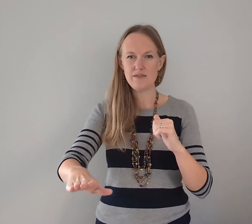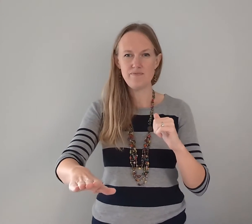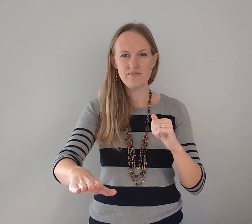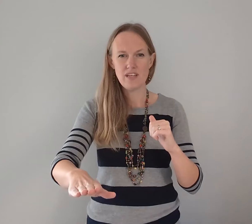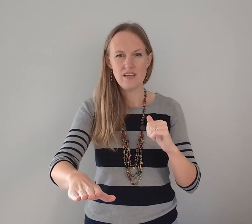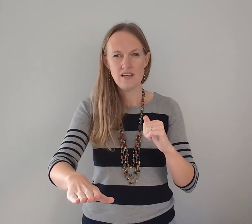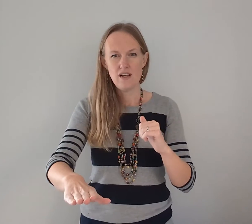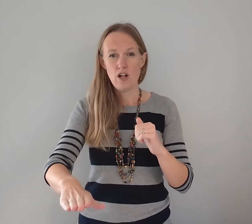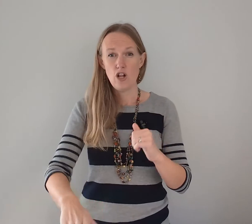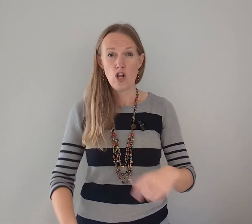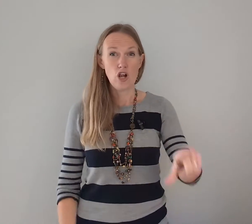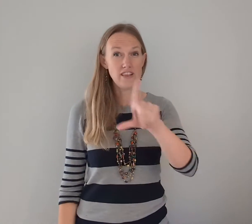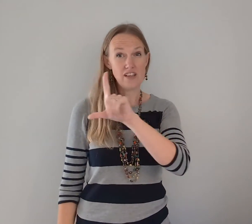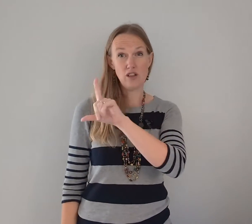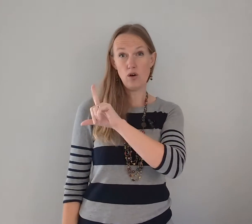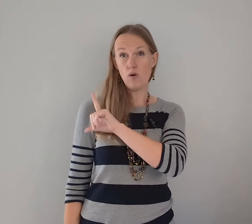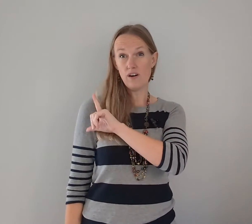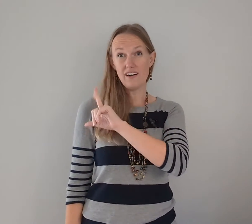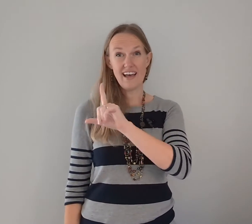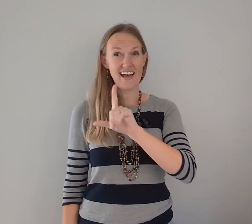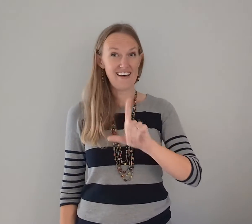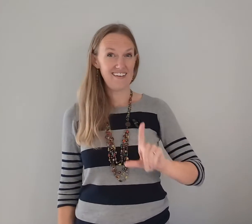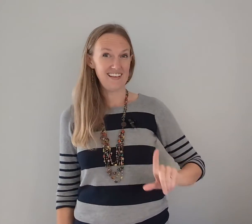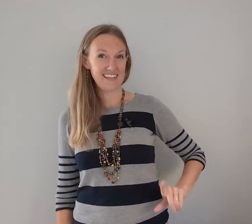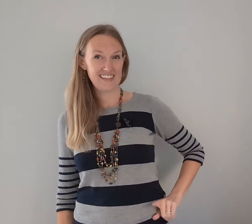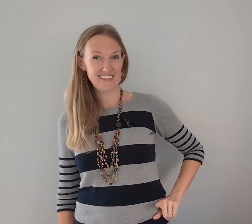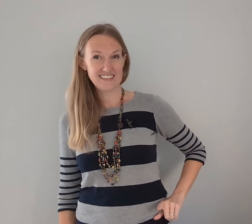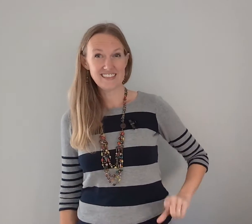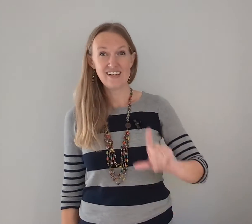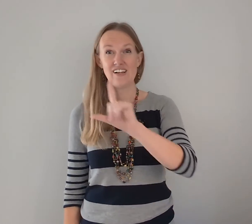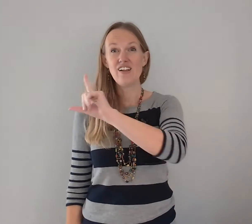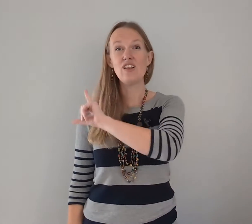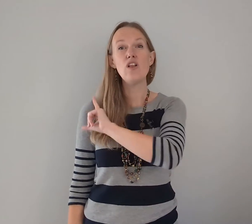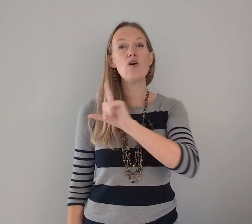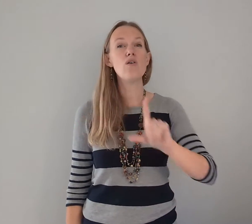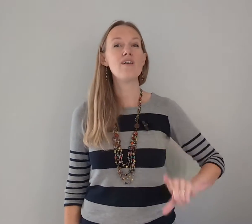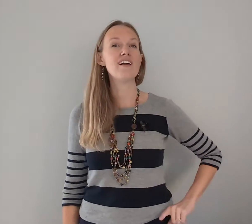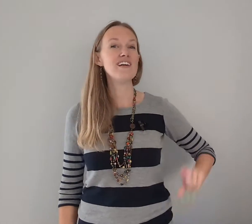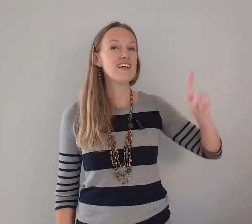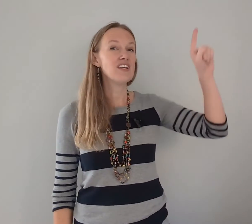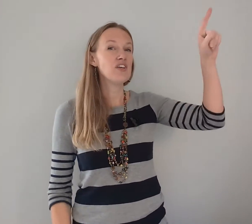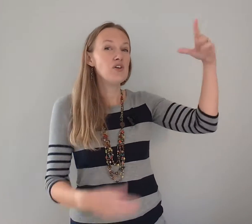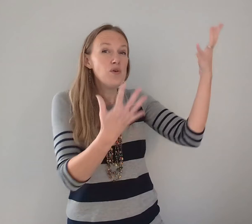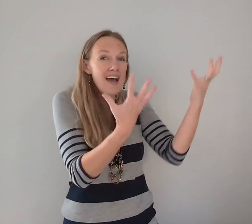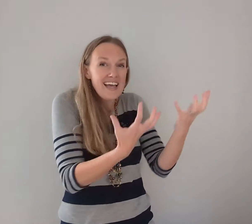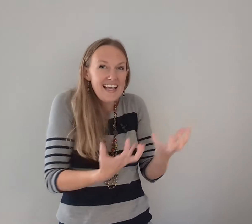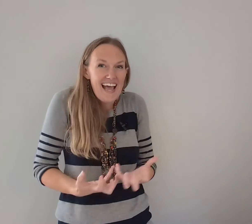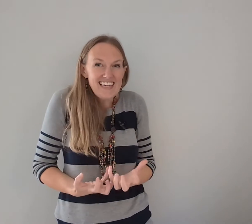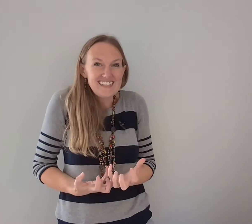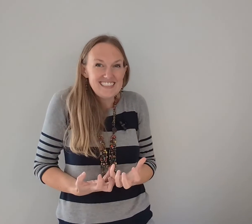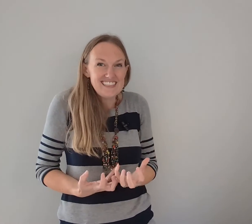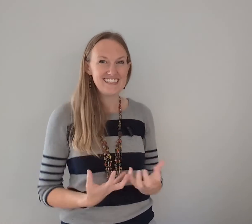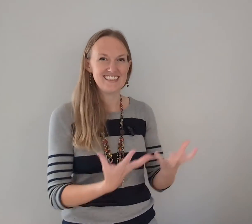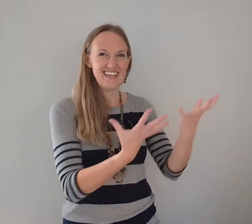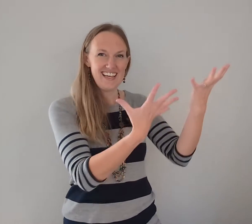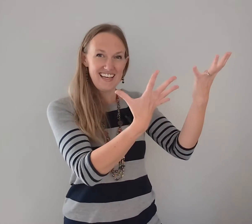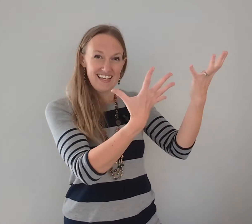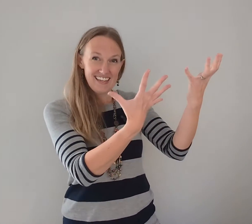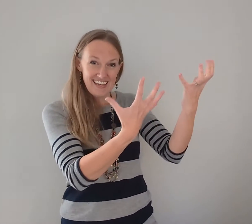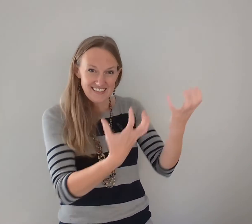And then Lord, L, like this. Lord, you catch. Okay, so